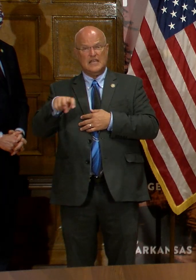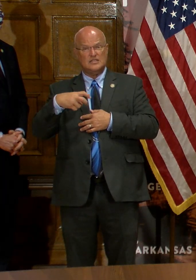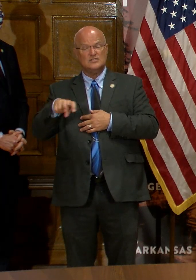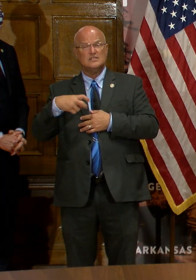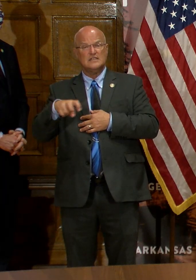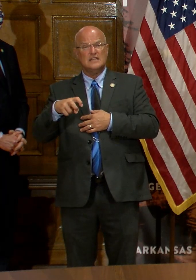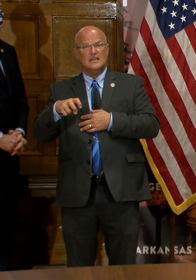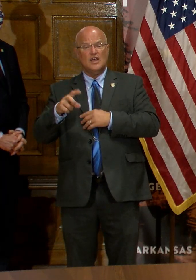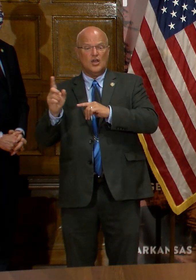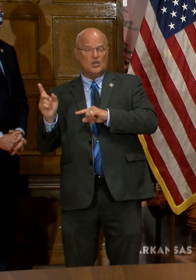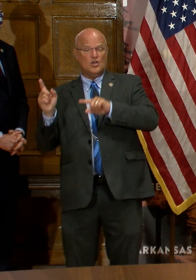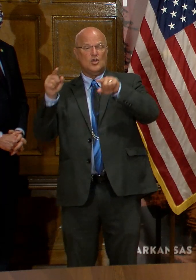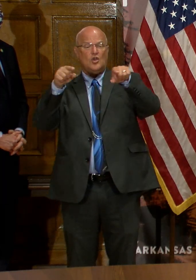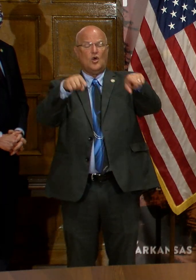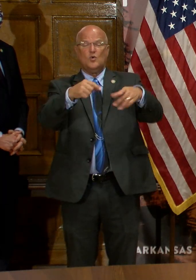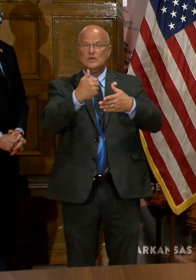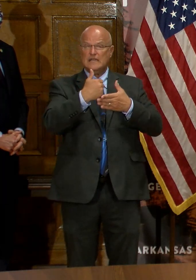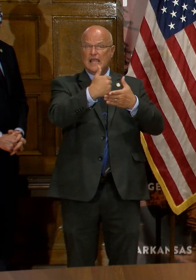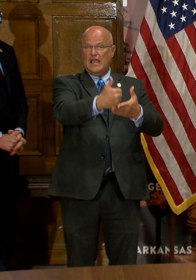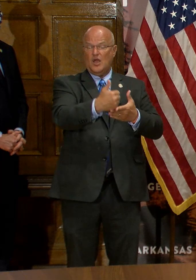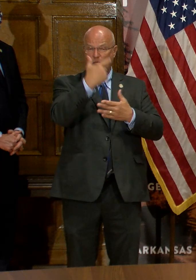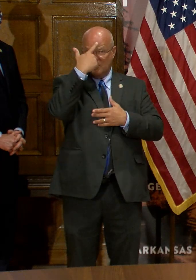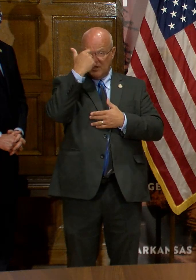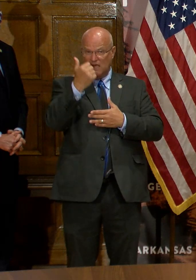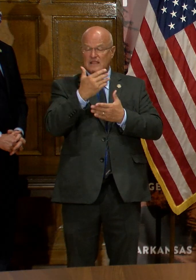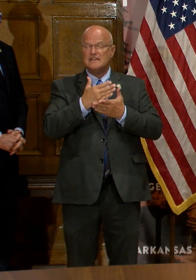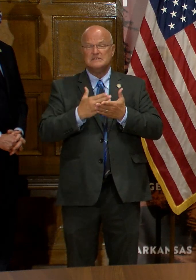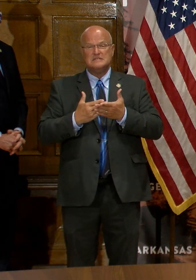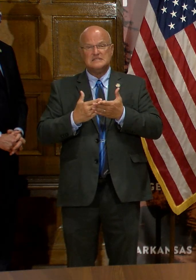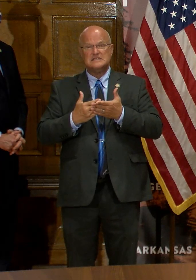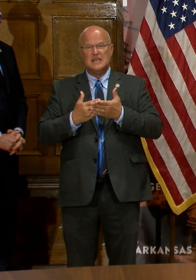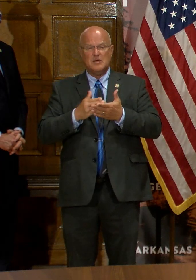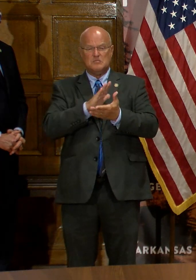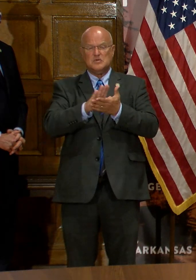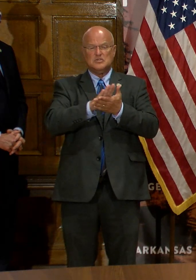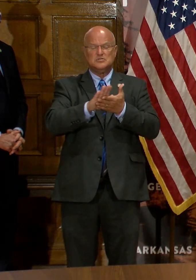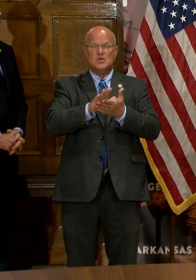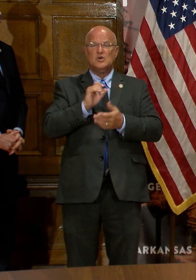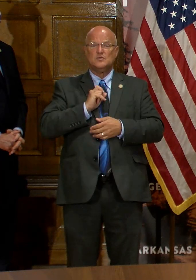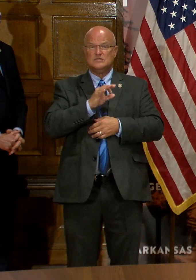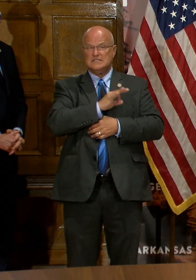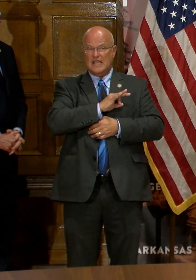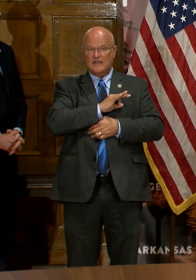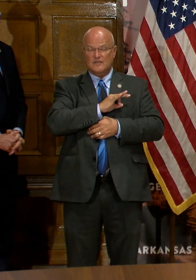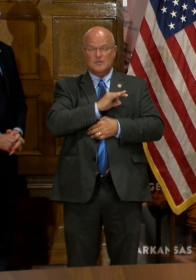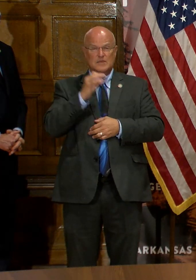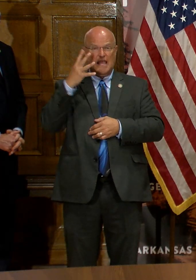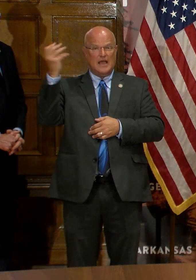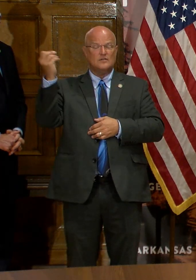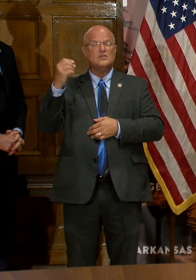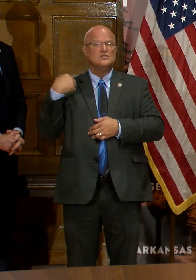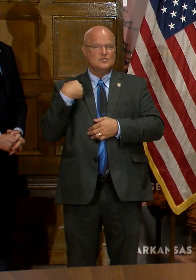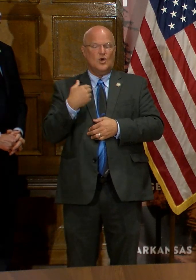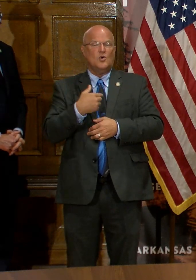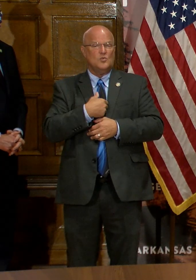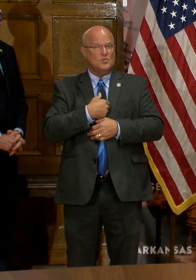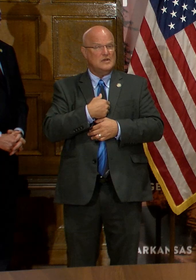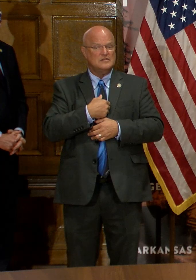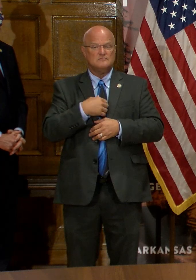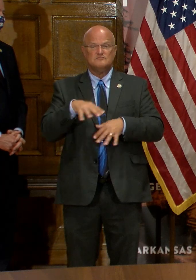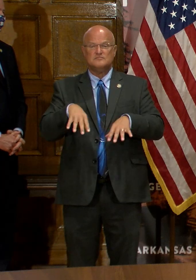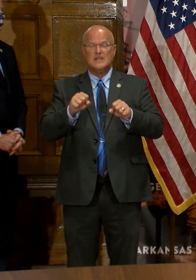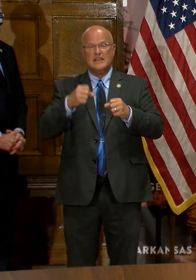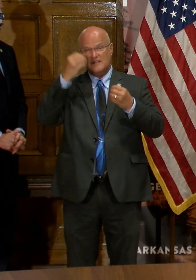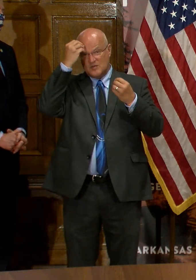Division go on site to help because there were some custodial staff who were going to be out. So we're just taking